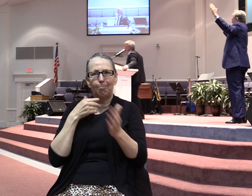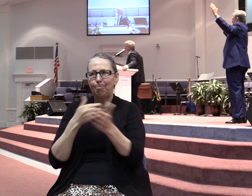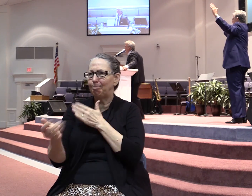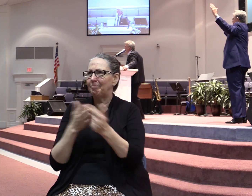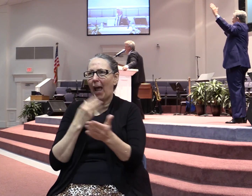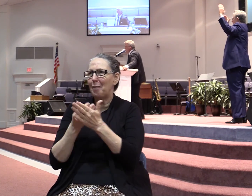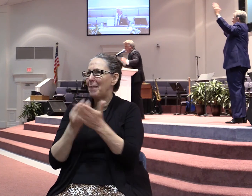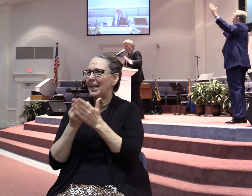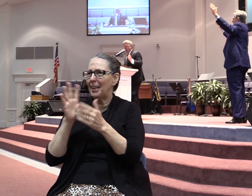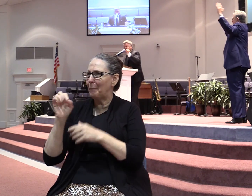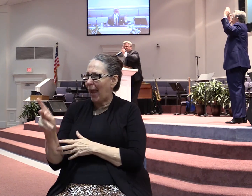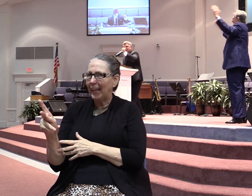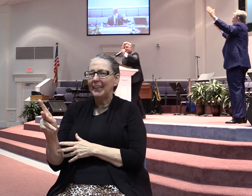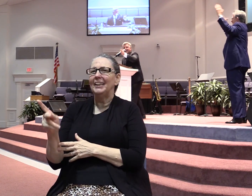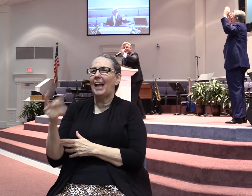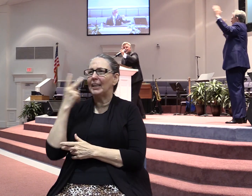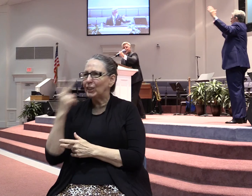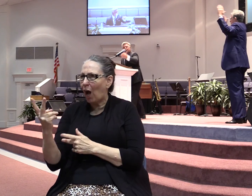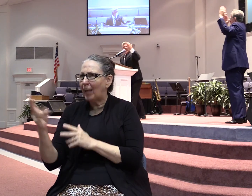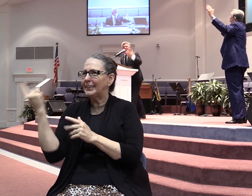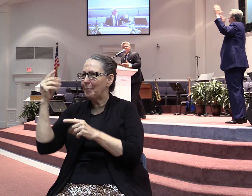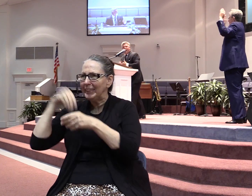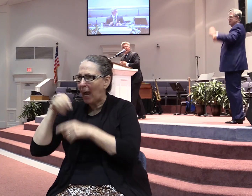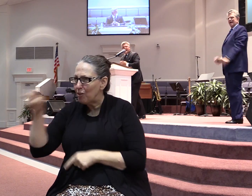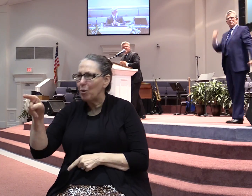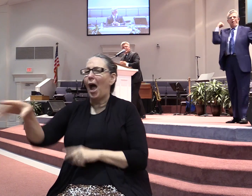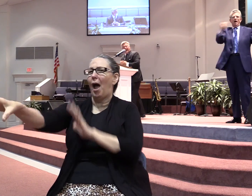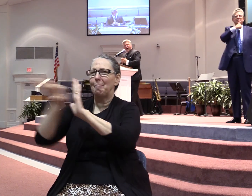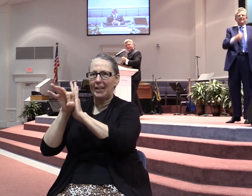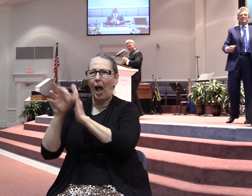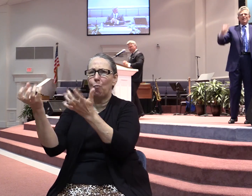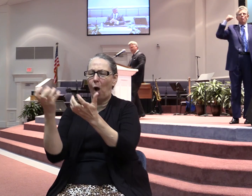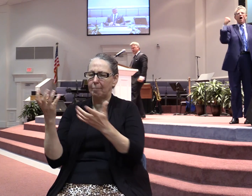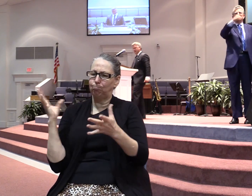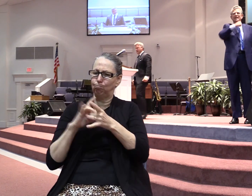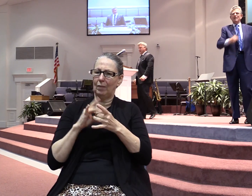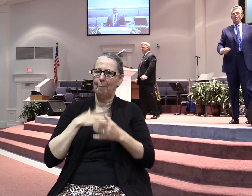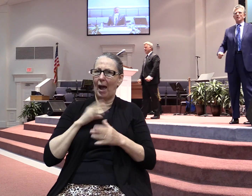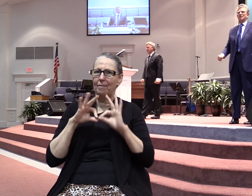money you got in the bank, God saw something in you. He wanted it himself.